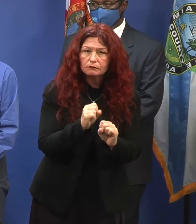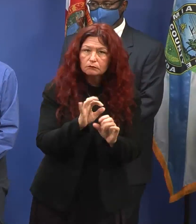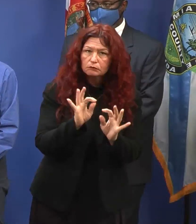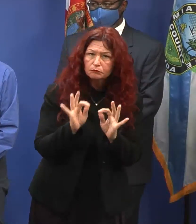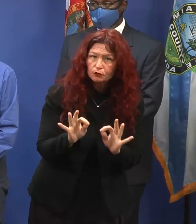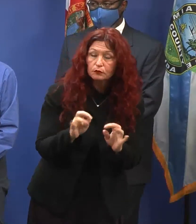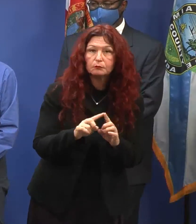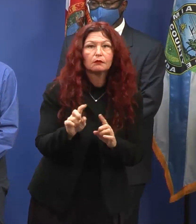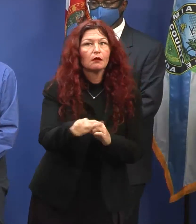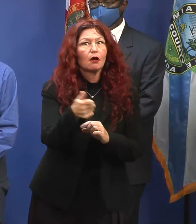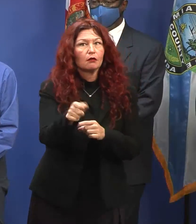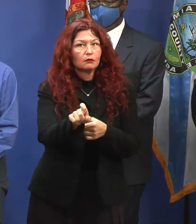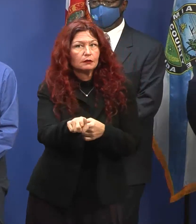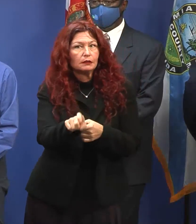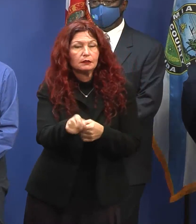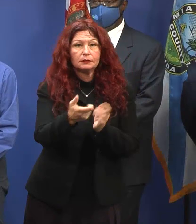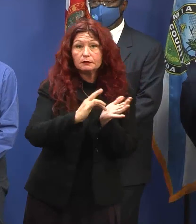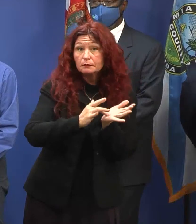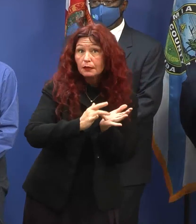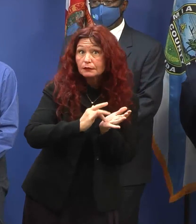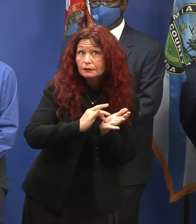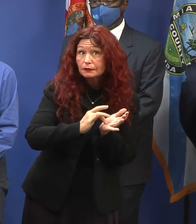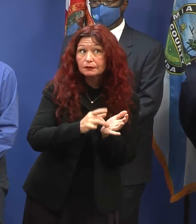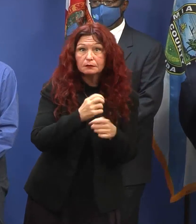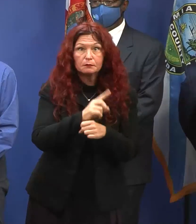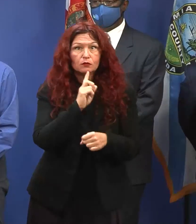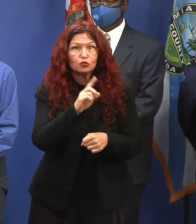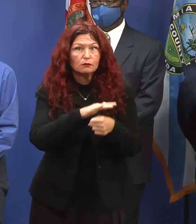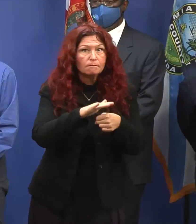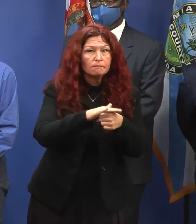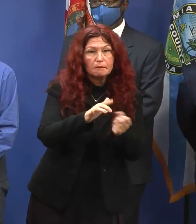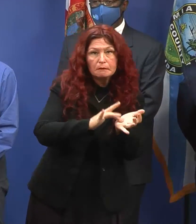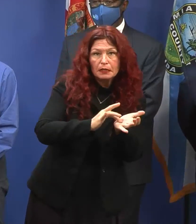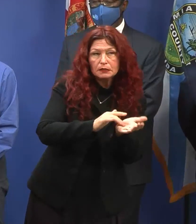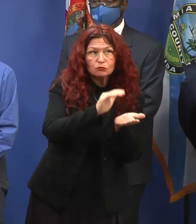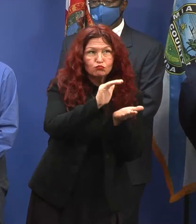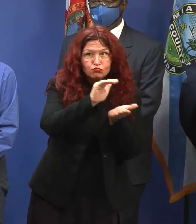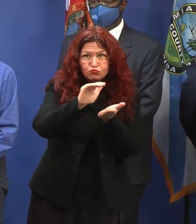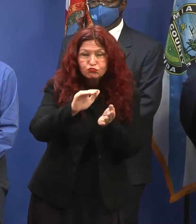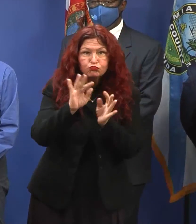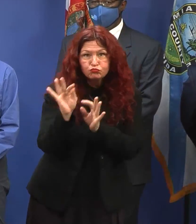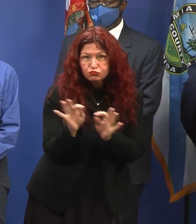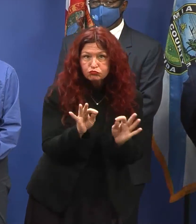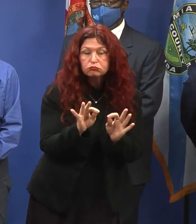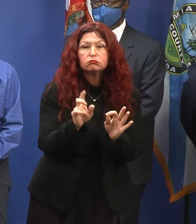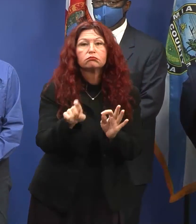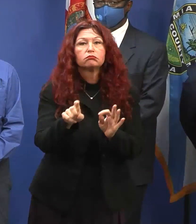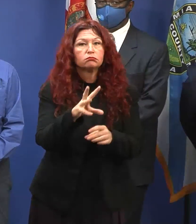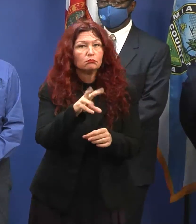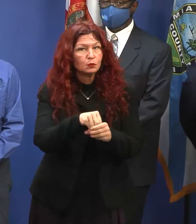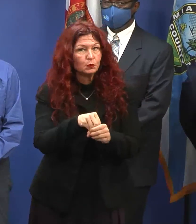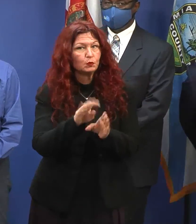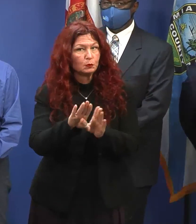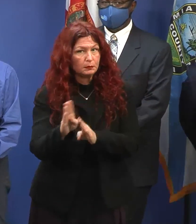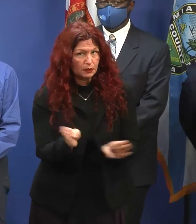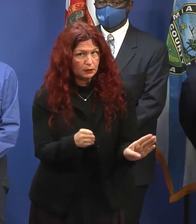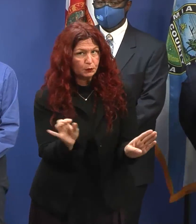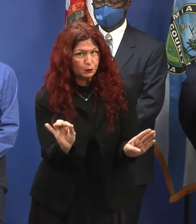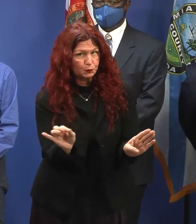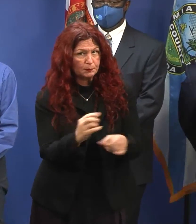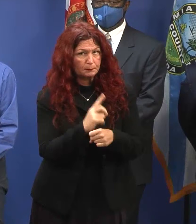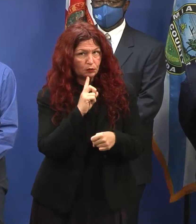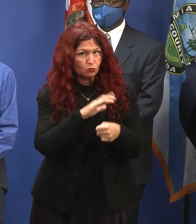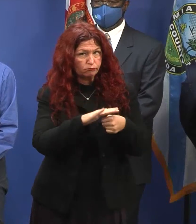important things that you need to have, and medicines is one of them that you need to also include. There's many